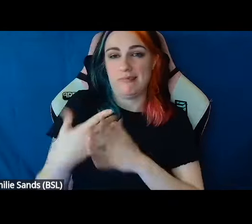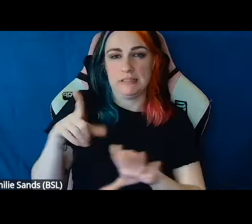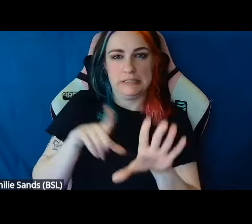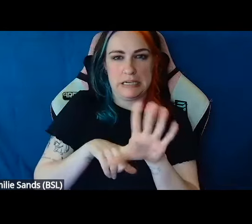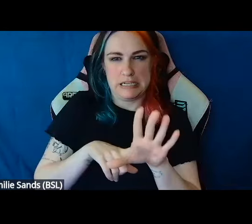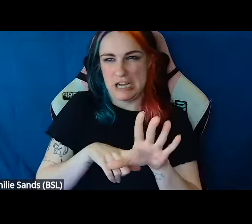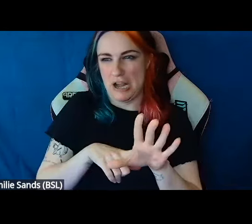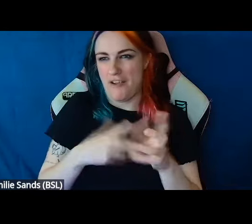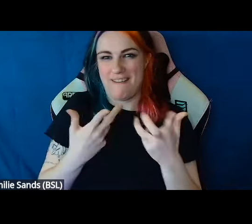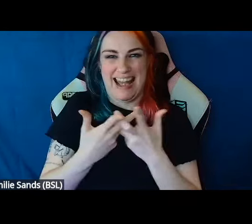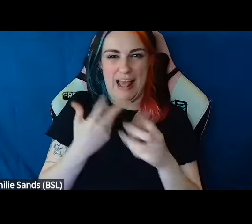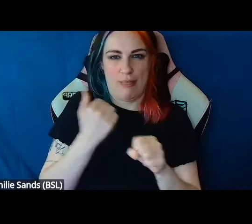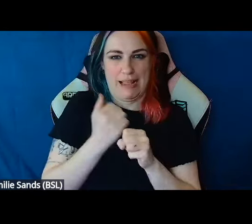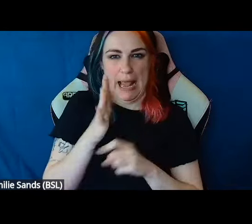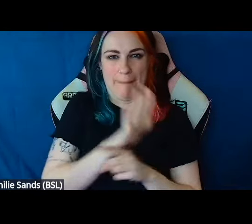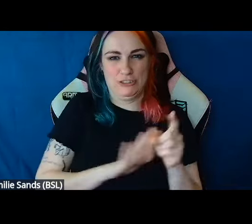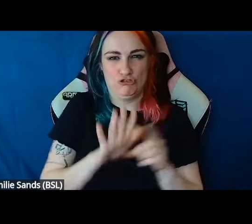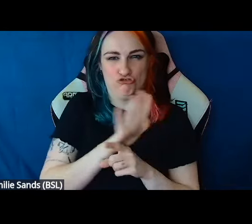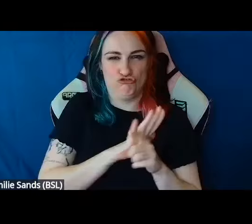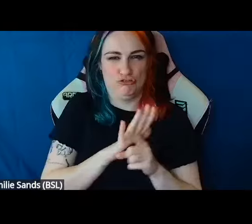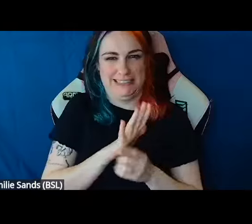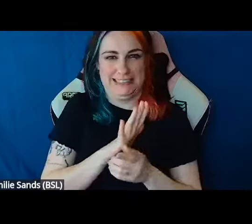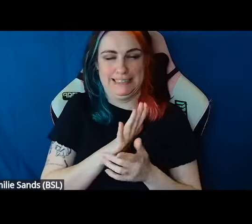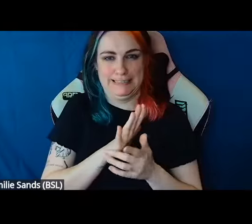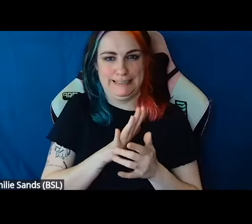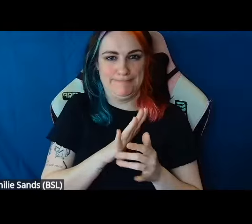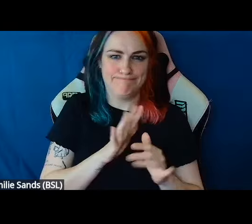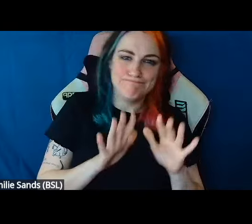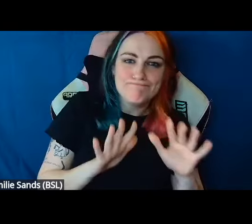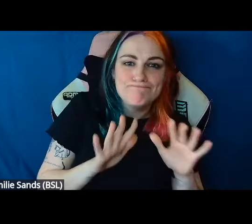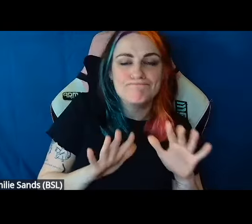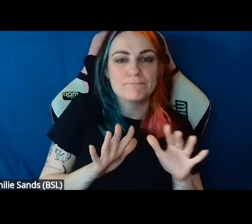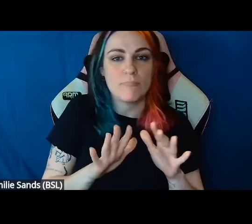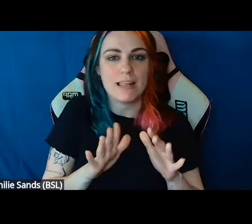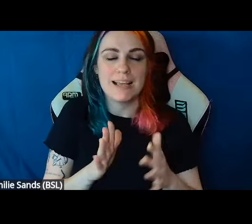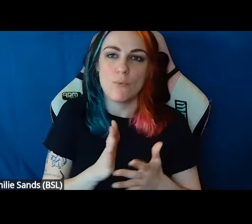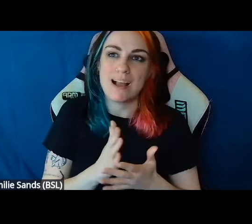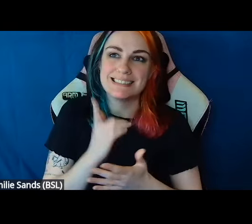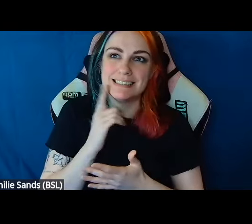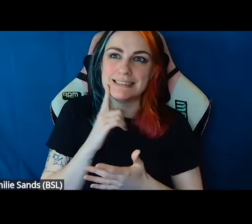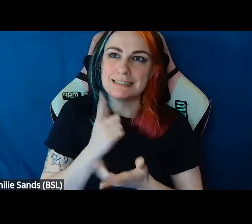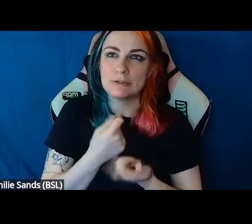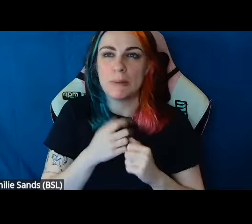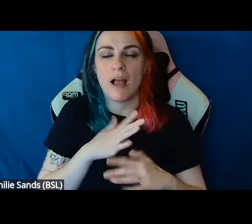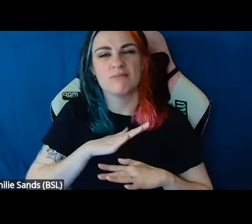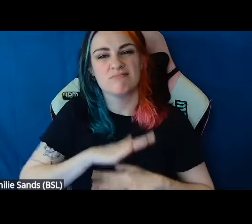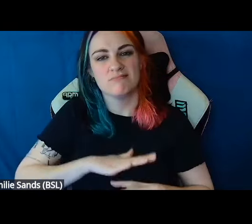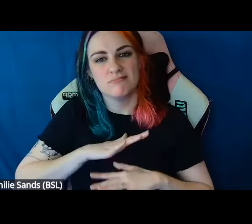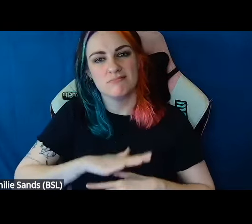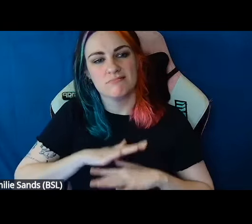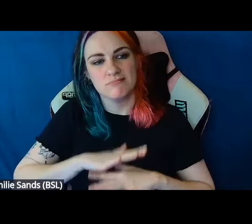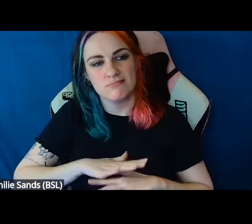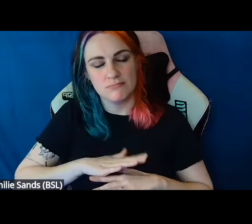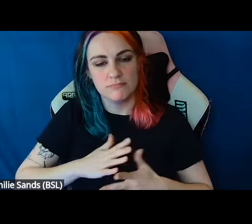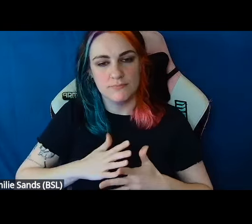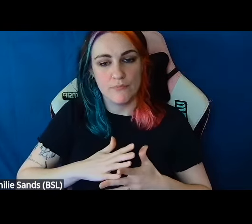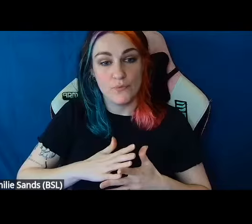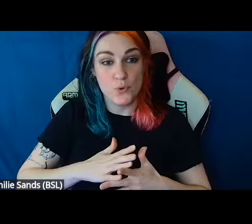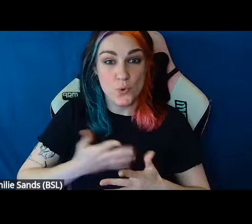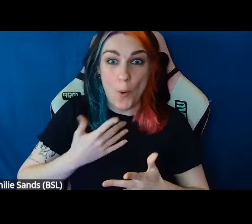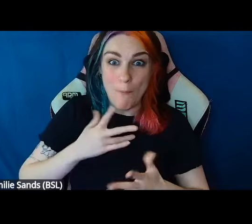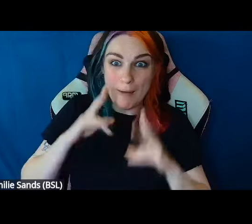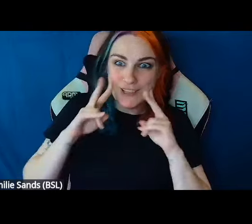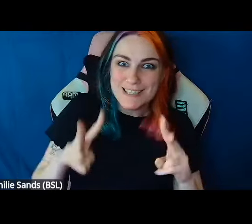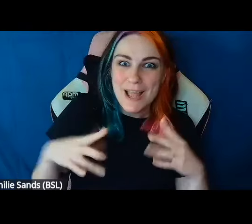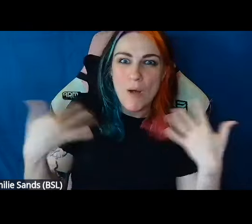can be easy to kind of be in a solemn place. And so being able to see all of this